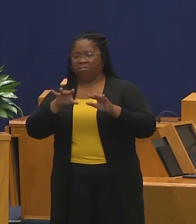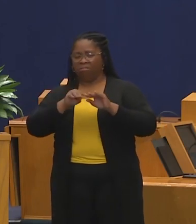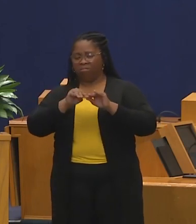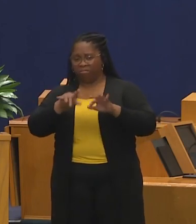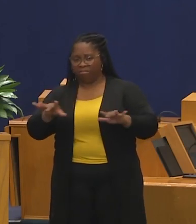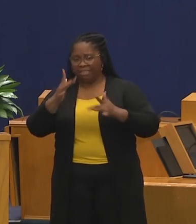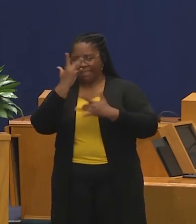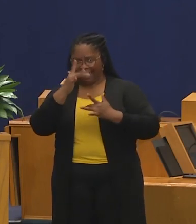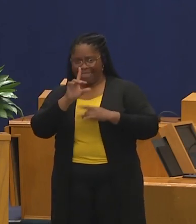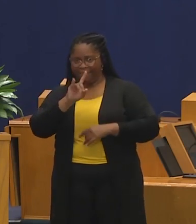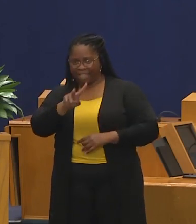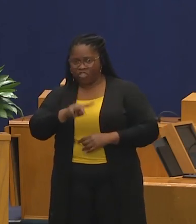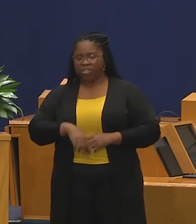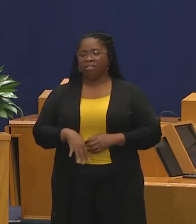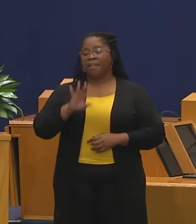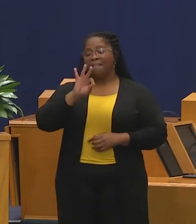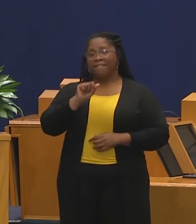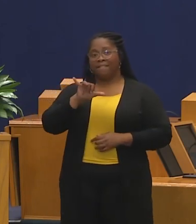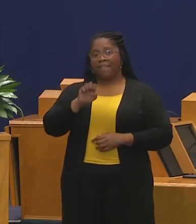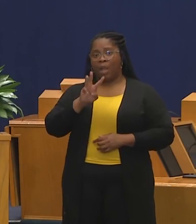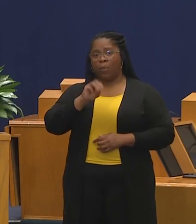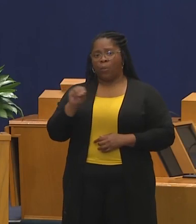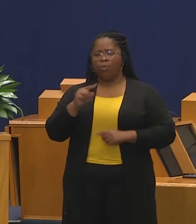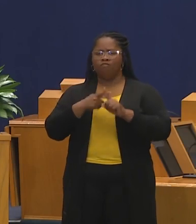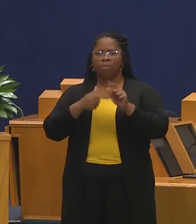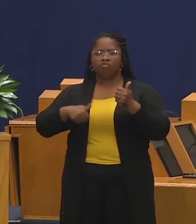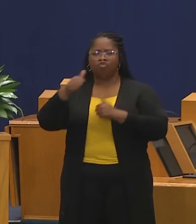Division, to Fei Wu from the Chief Executive